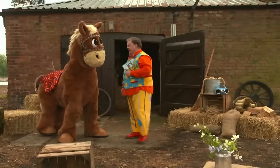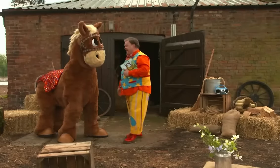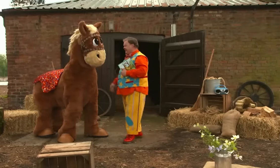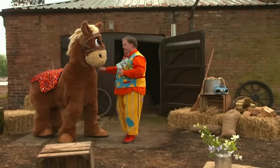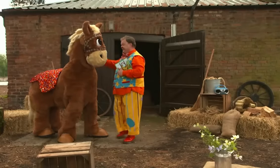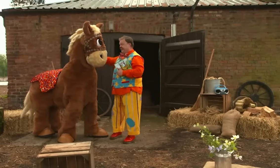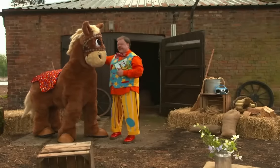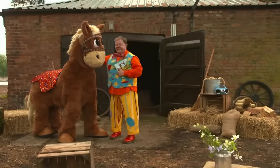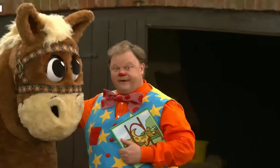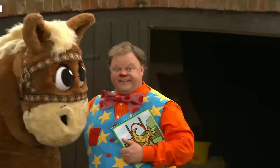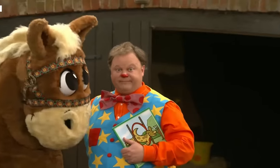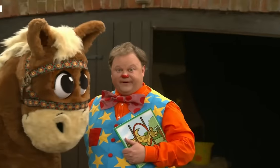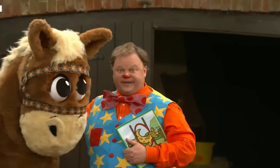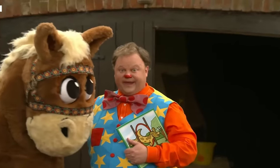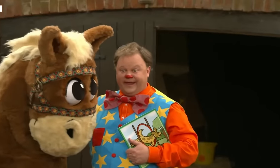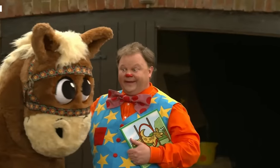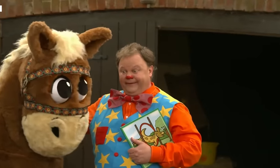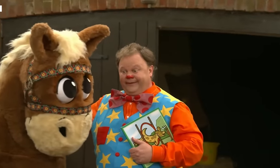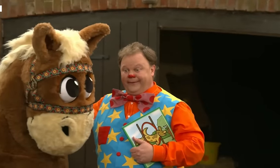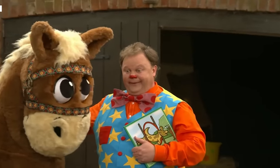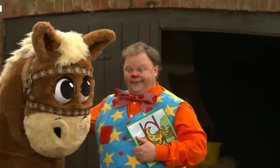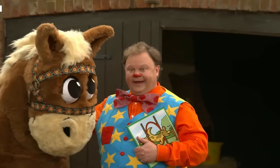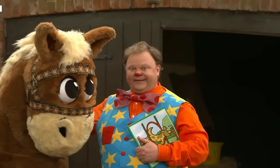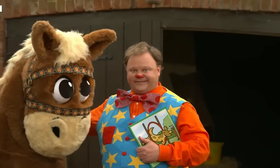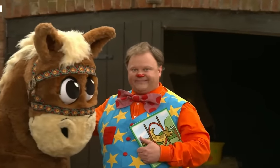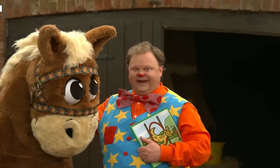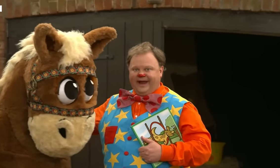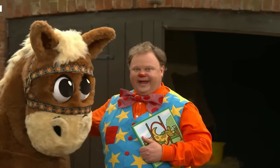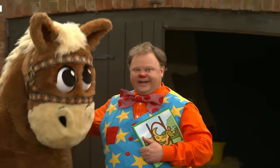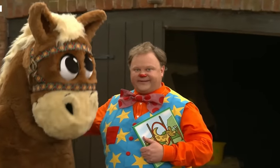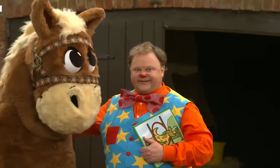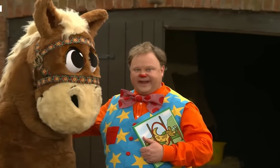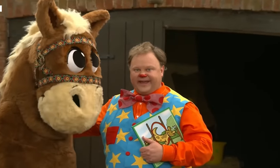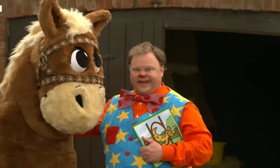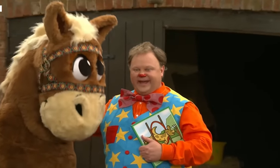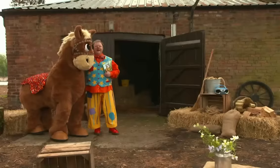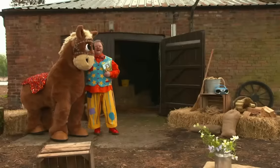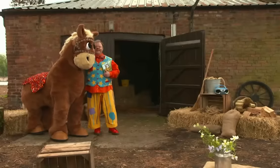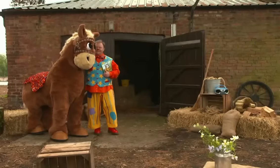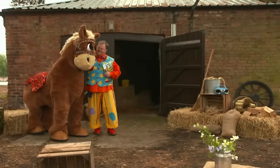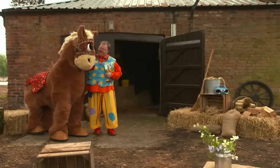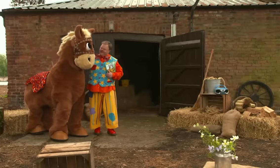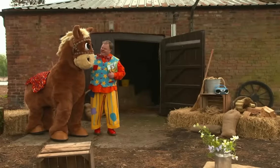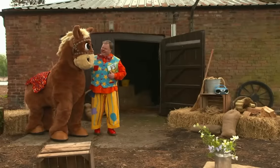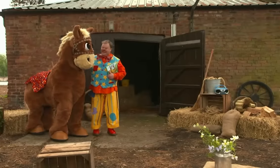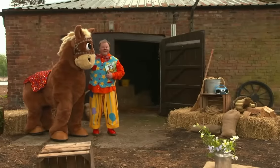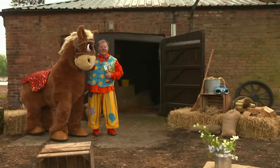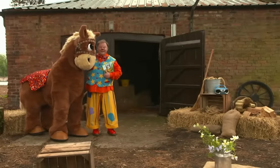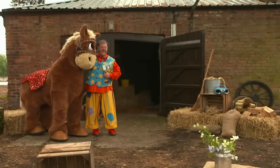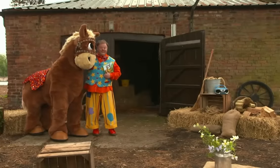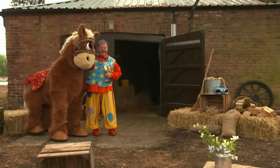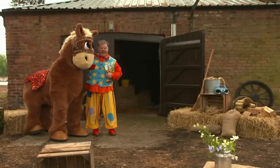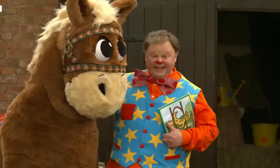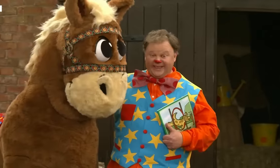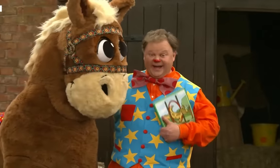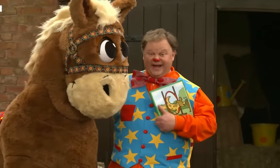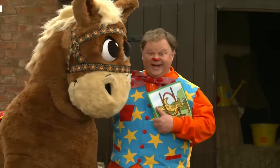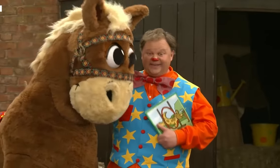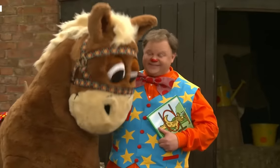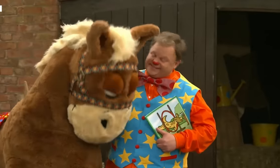you to do that, am I, Spotty? Oh, that's really tricky. Oh, Spotty. You're not doing anything I ask